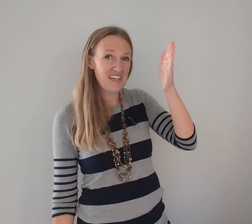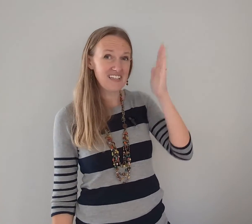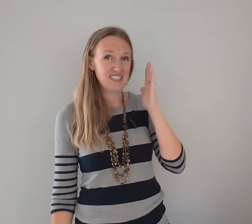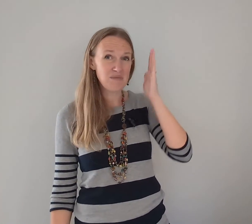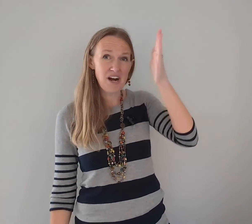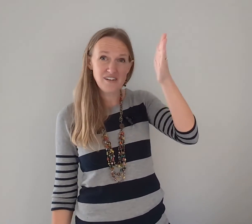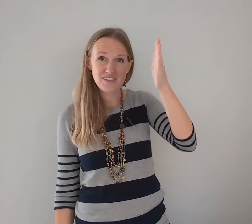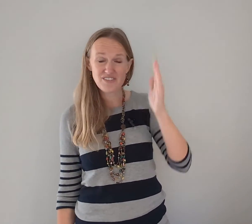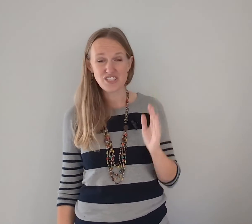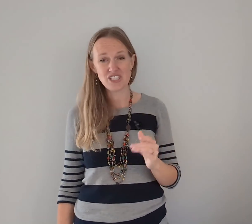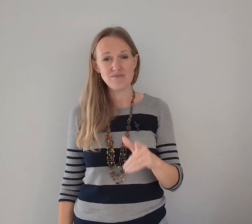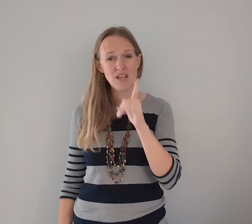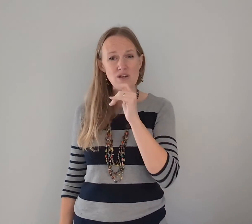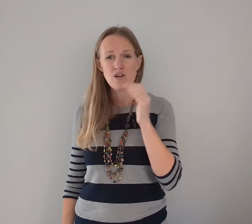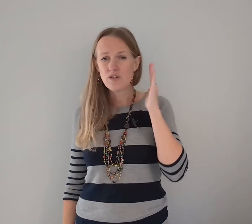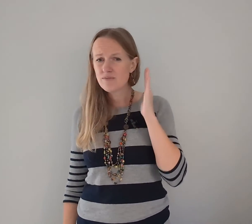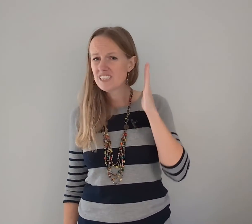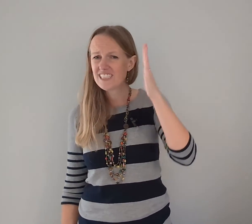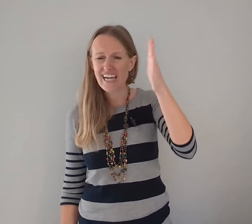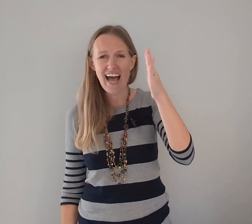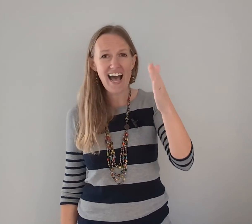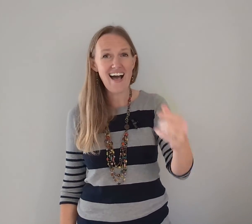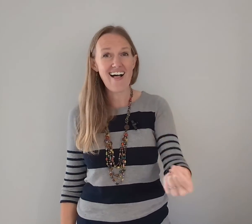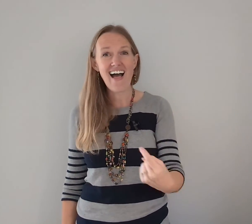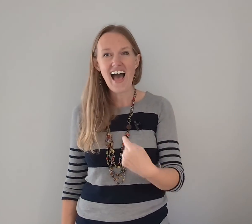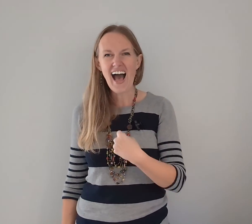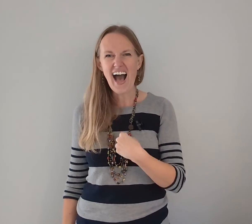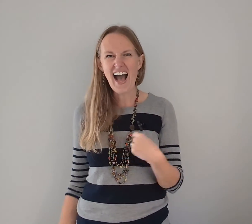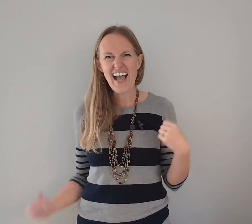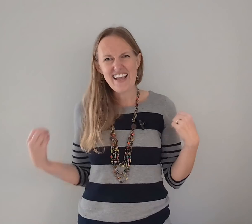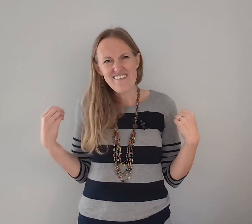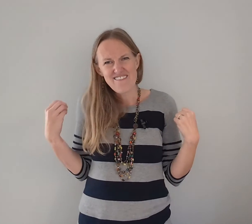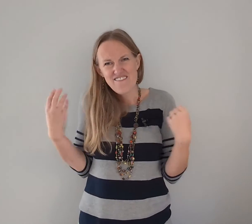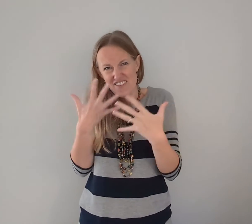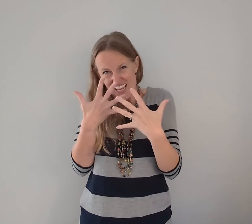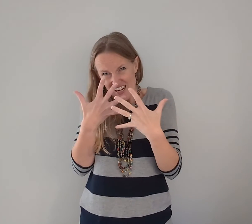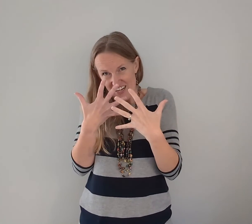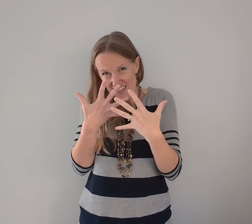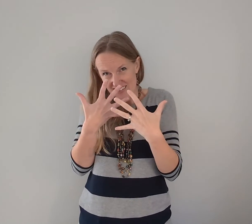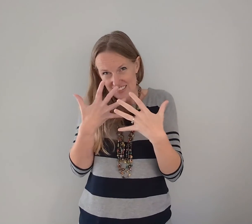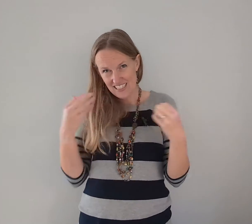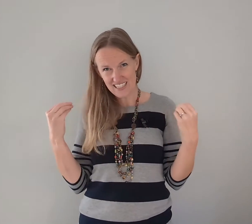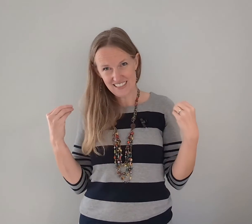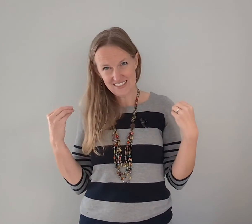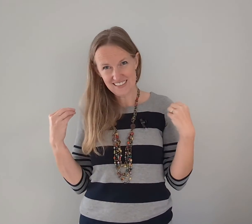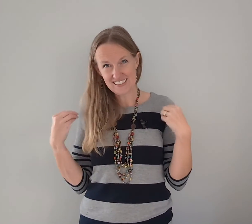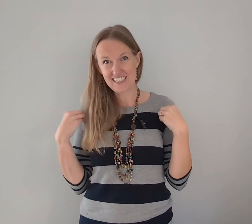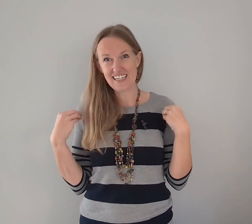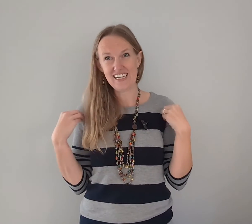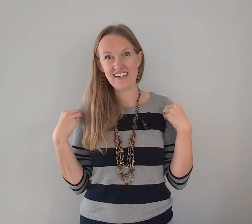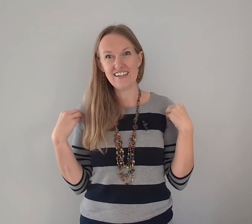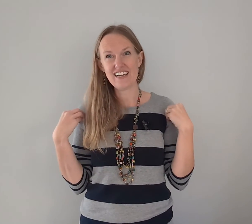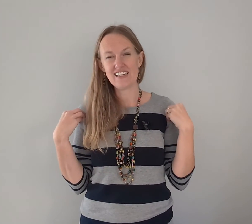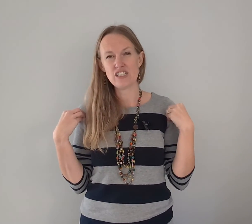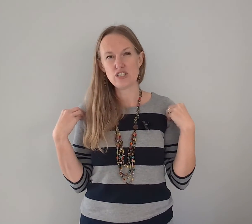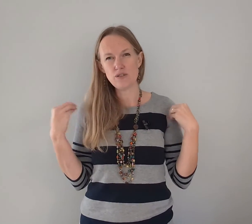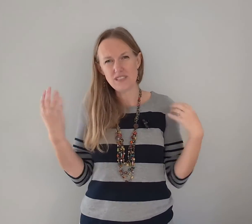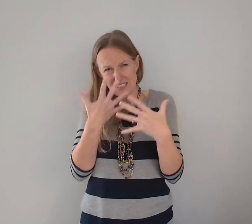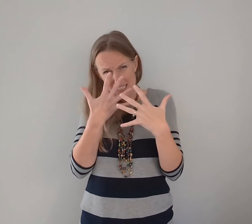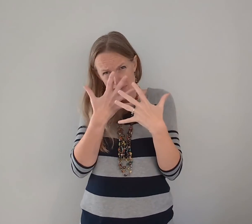of like tomorrow in the future. Whom shall I fear? Okay, so you're starting here, kind of your shoulders coming